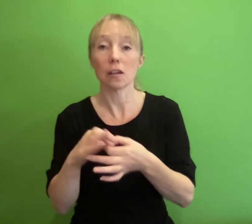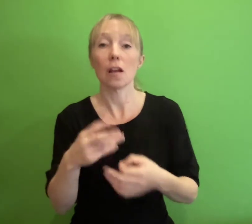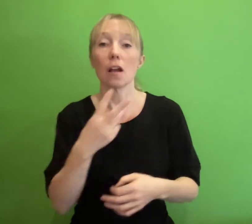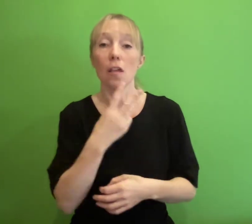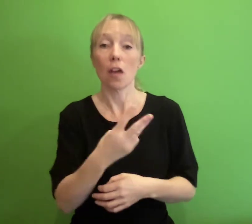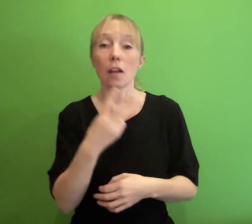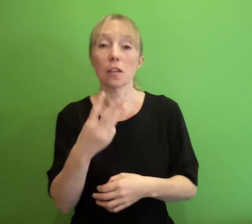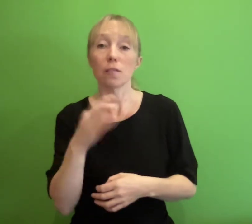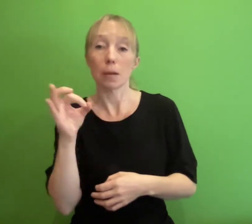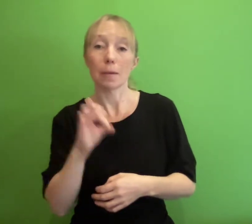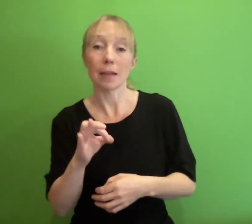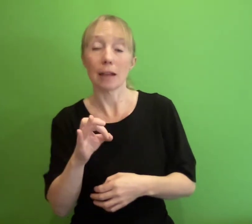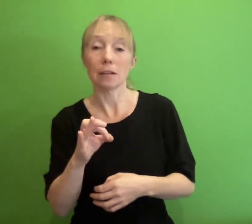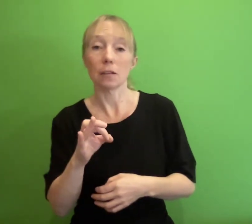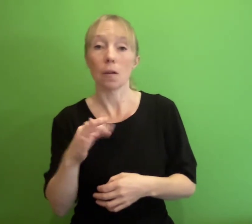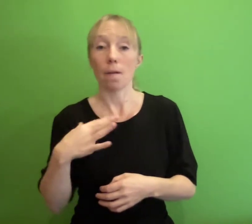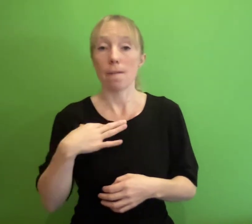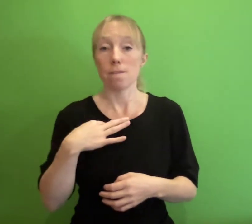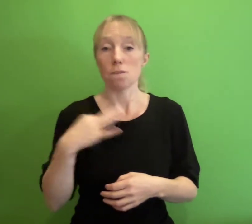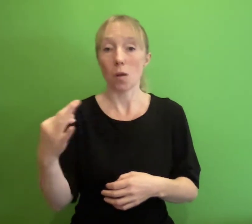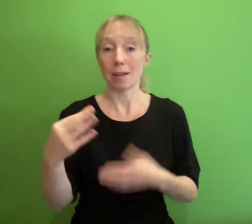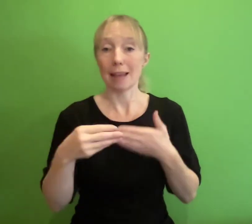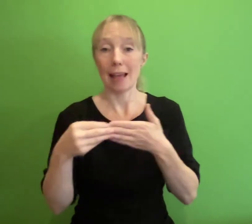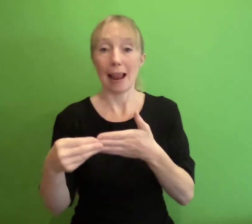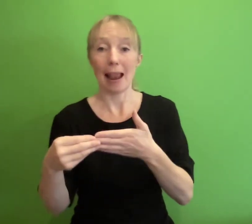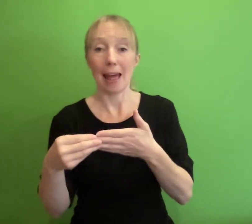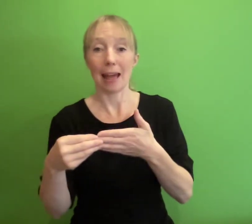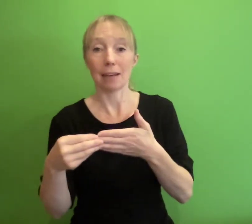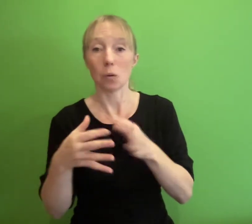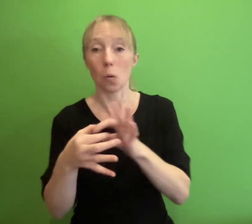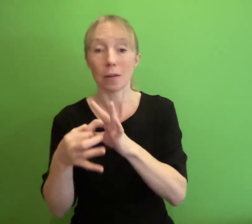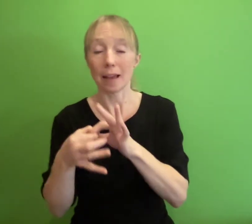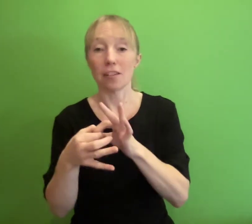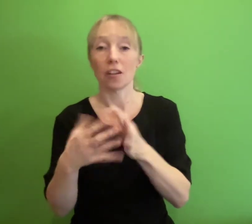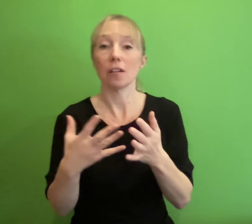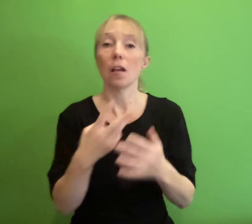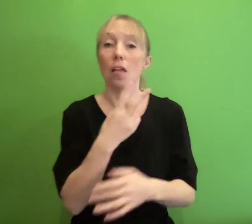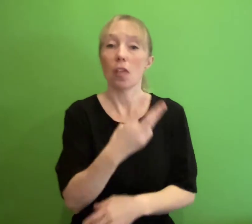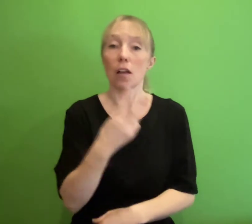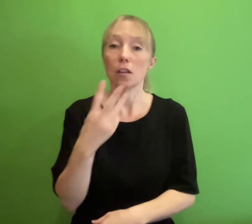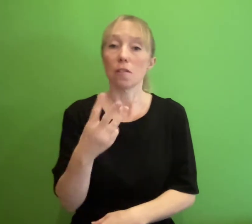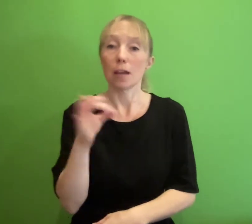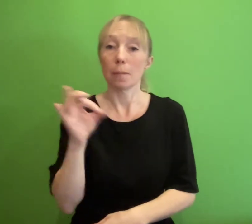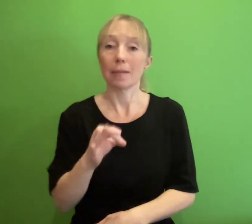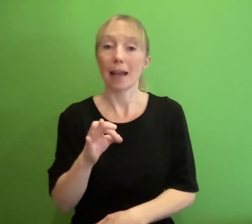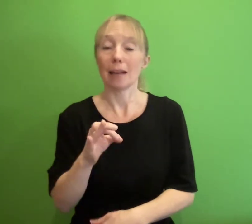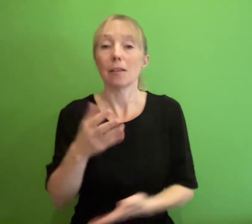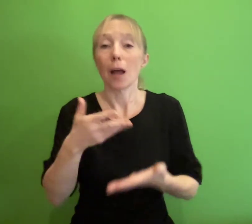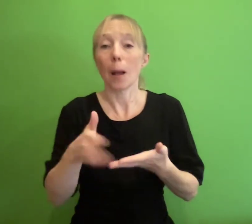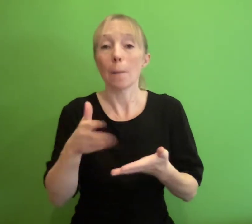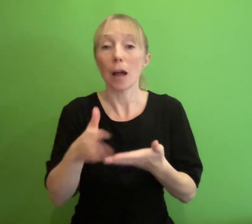of volunteer-led organisations, and 33% commercial business.